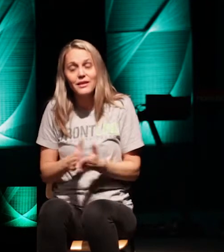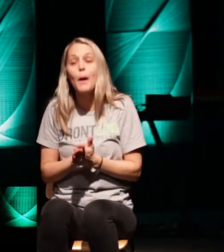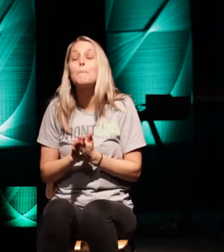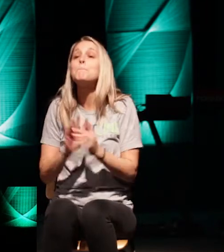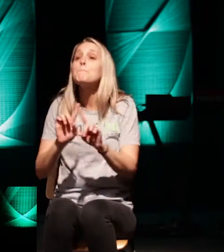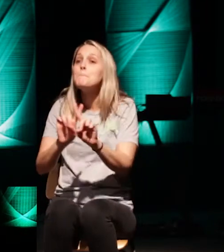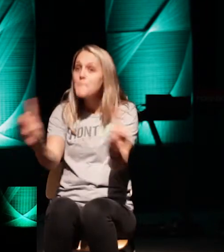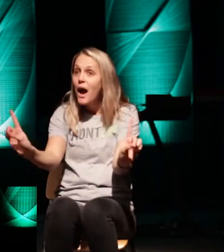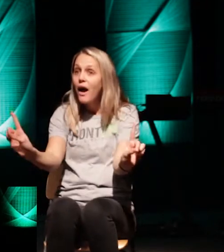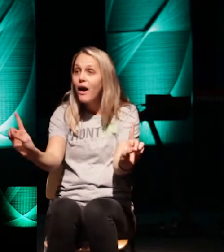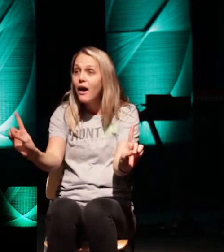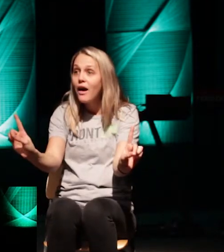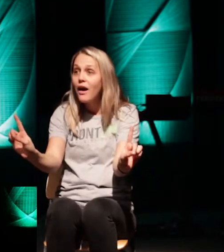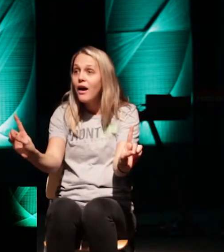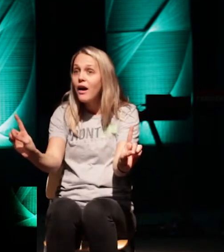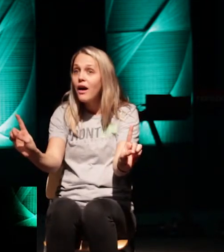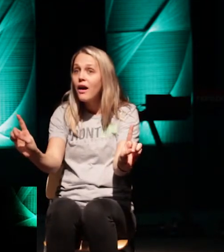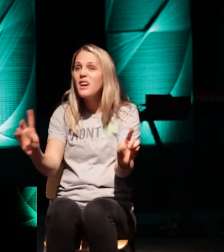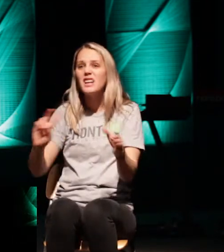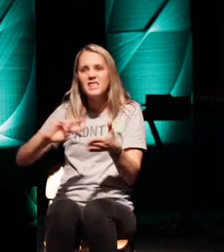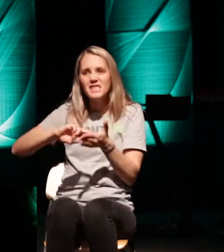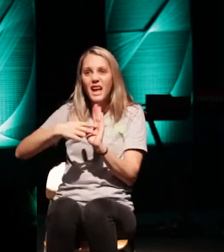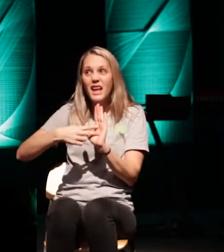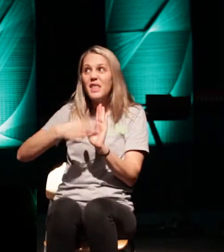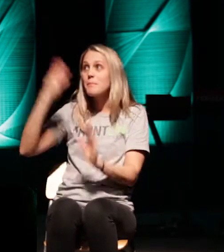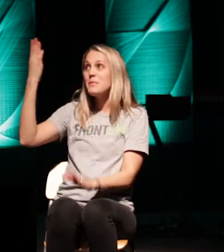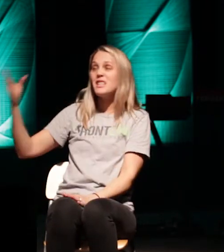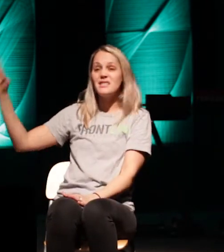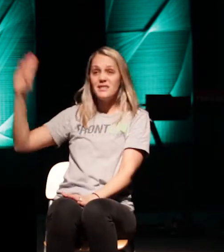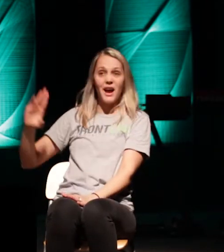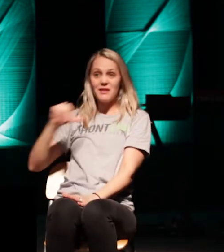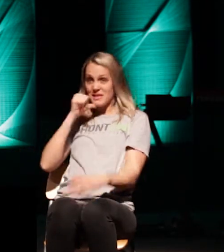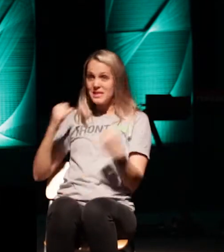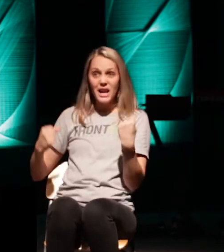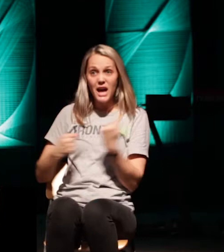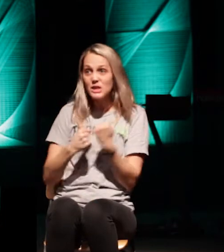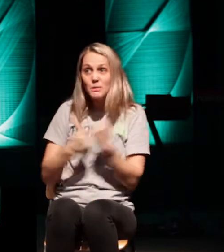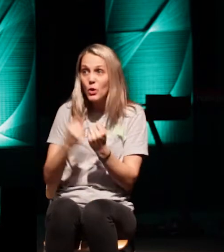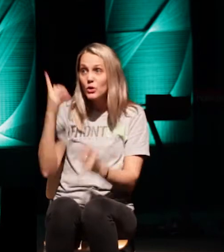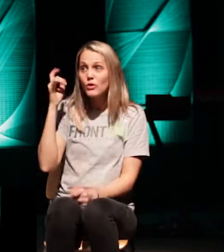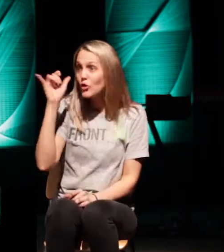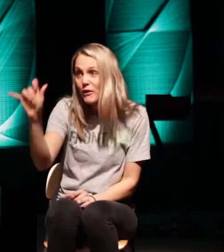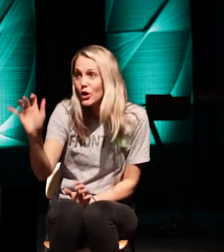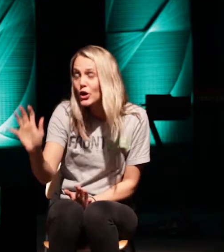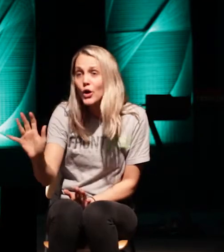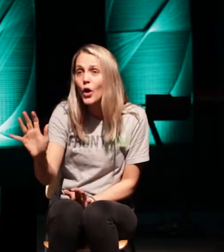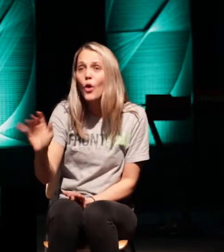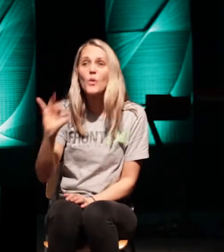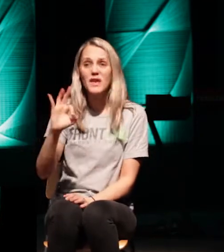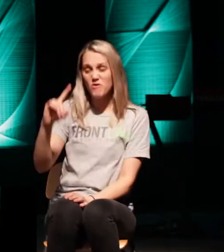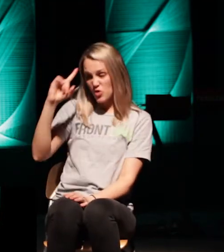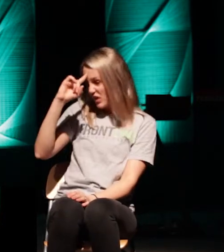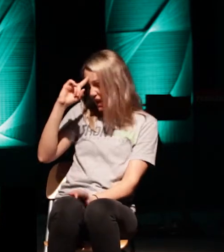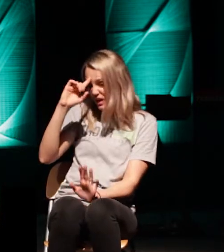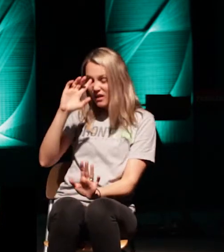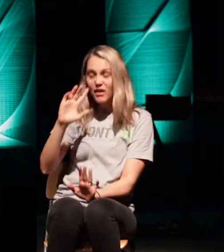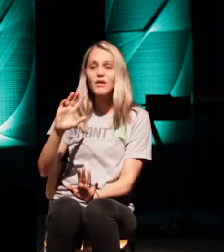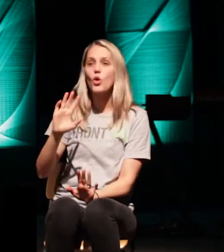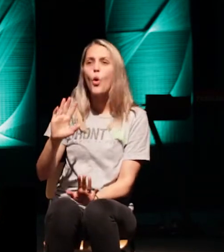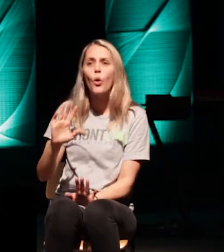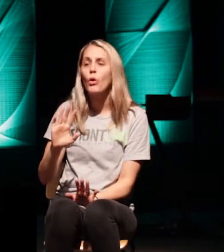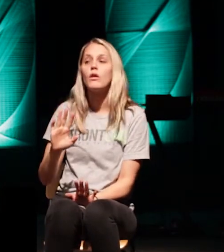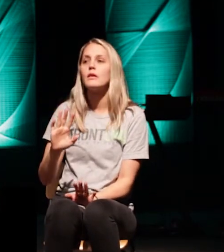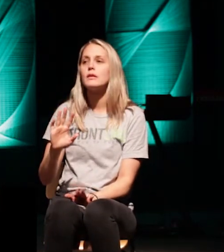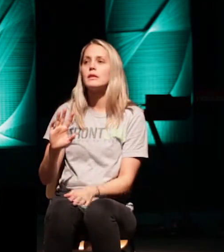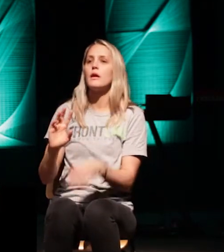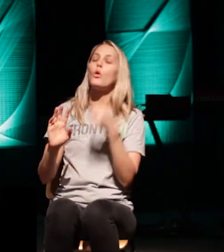But it doesn't mean that God is against you forever if you align that way or think that way or maybe even commit it.